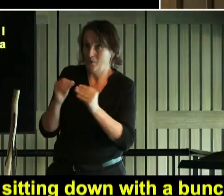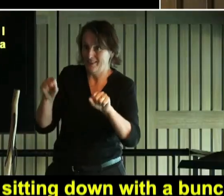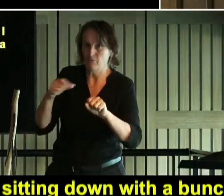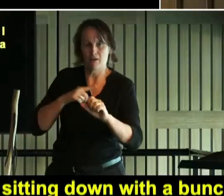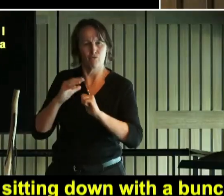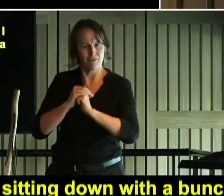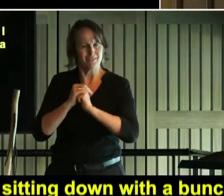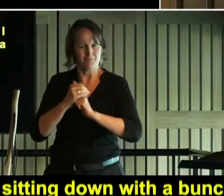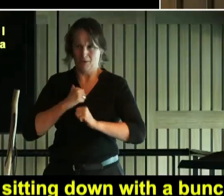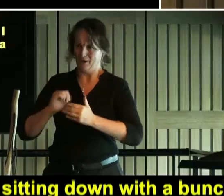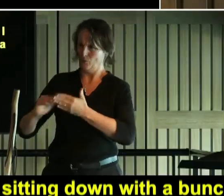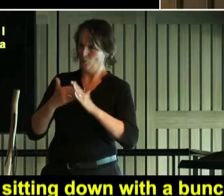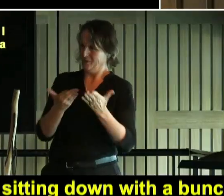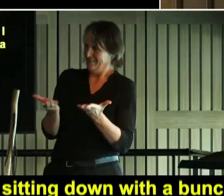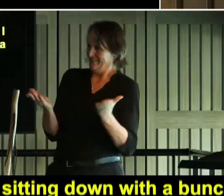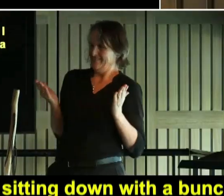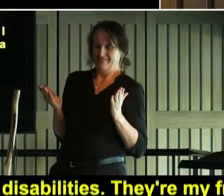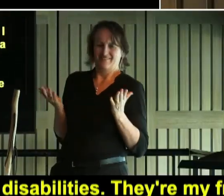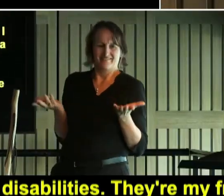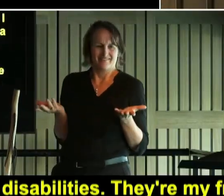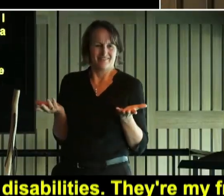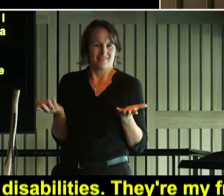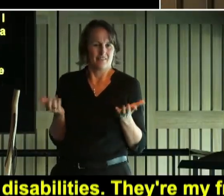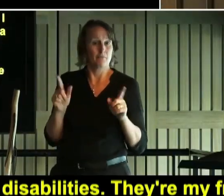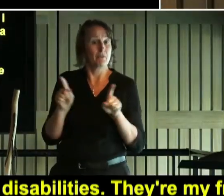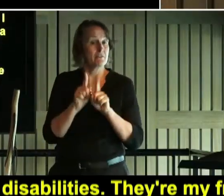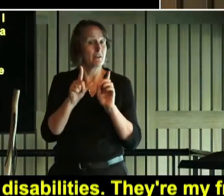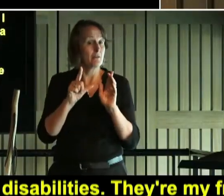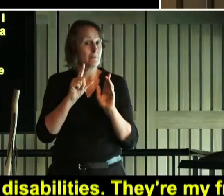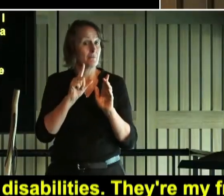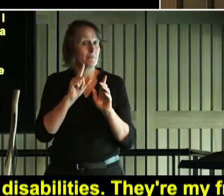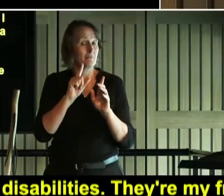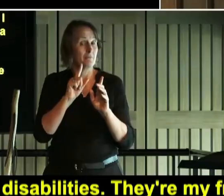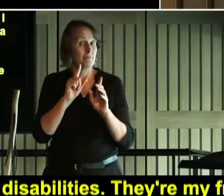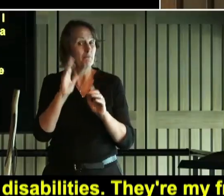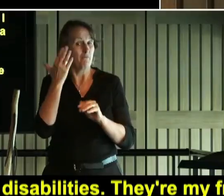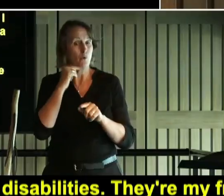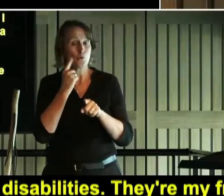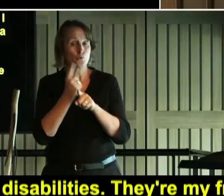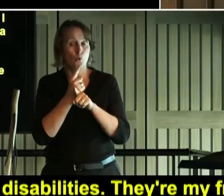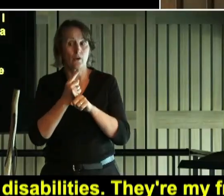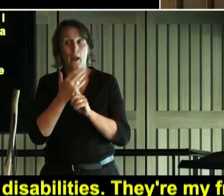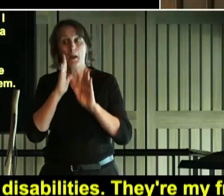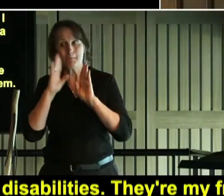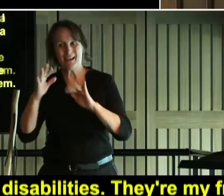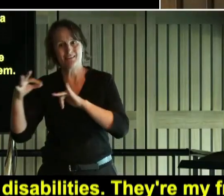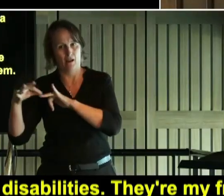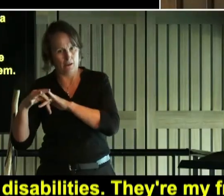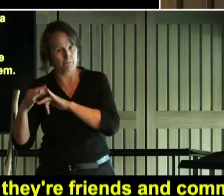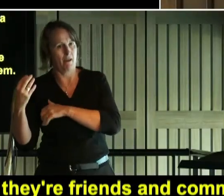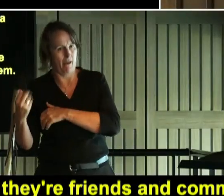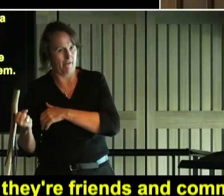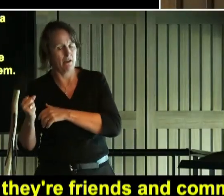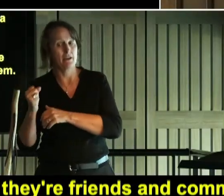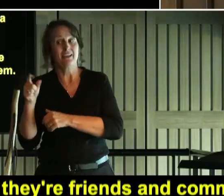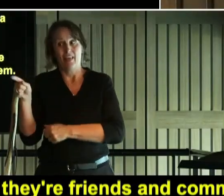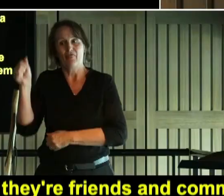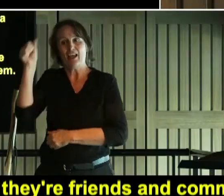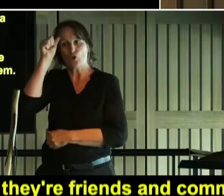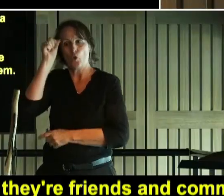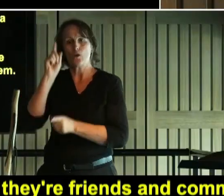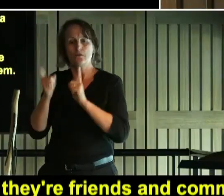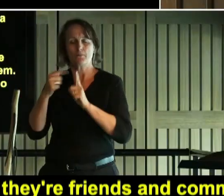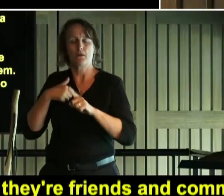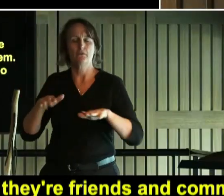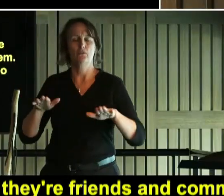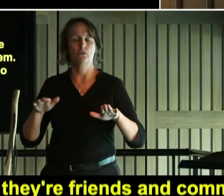they're friends and community, so I hang out with them. But also, as I said, I have an amazing husband who knows when sometimes I just